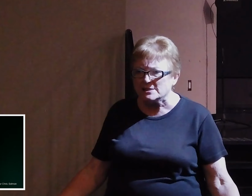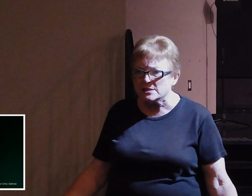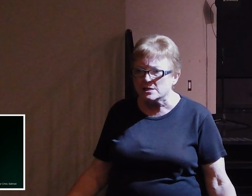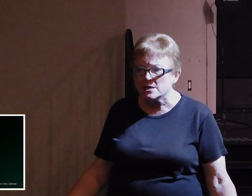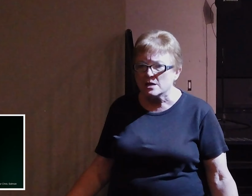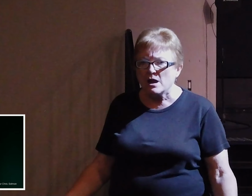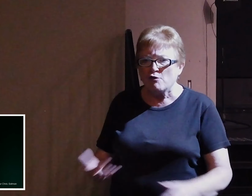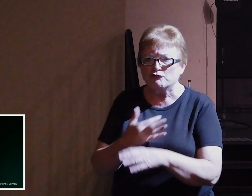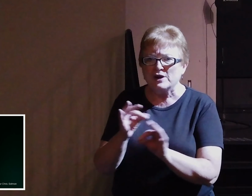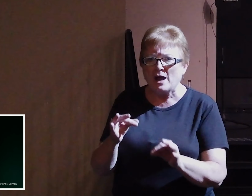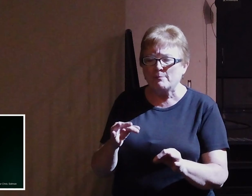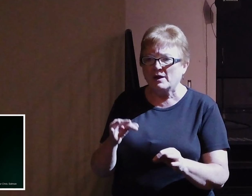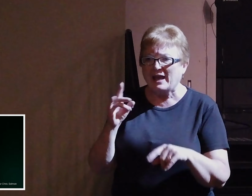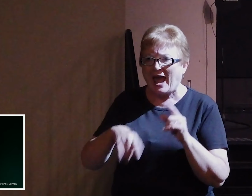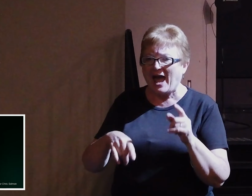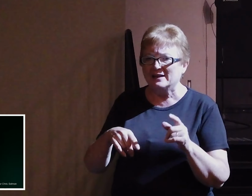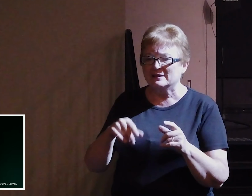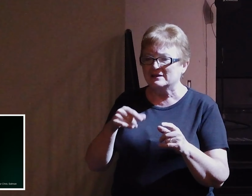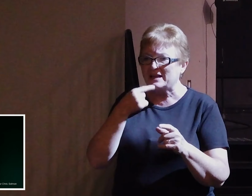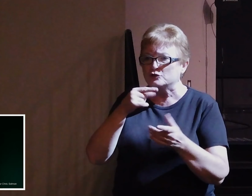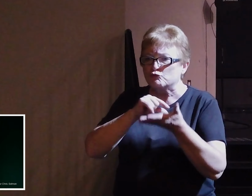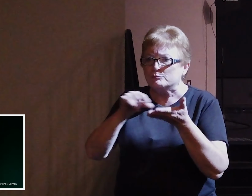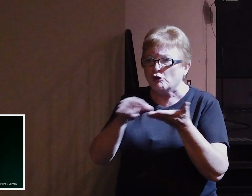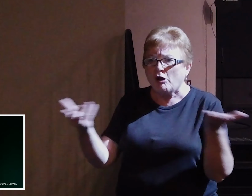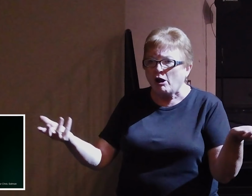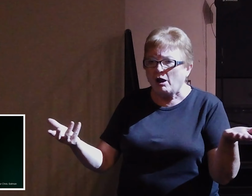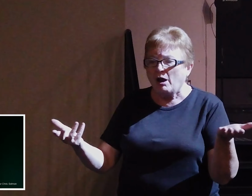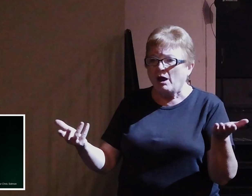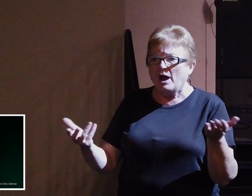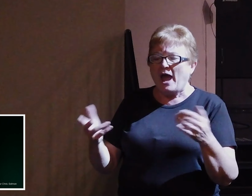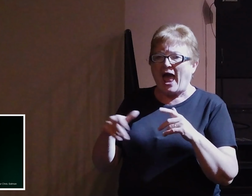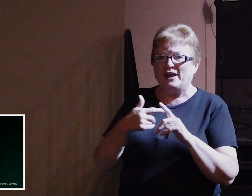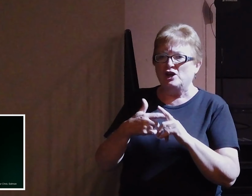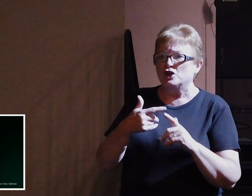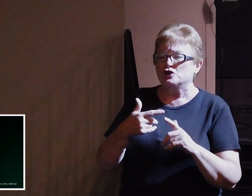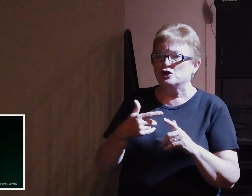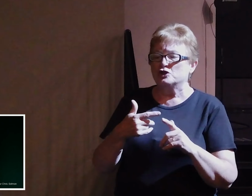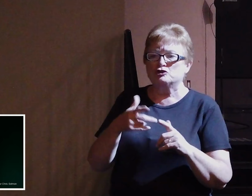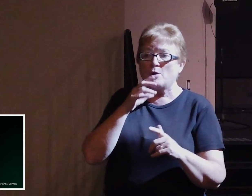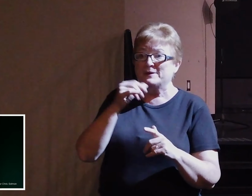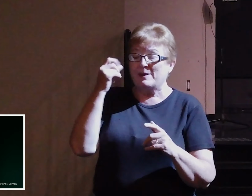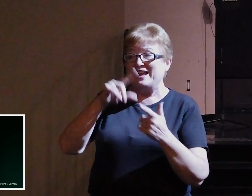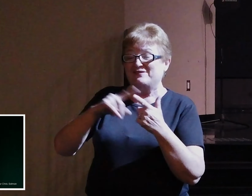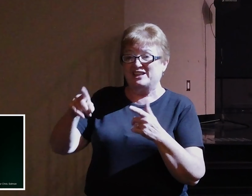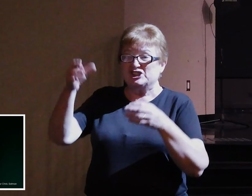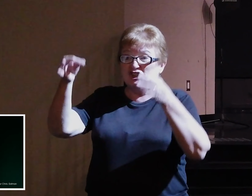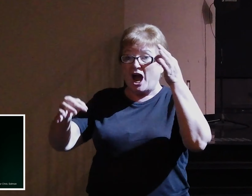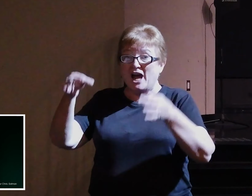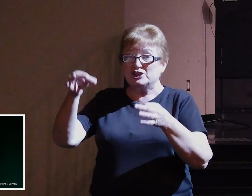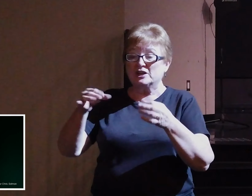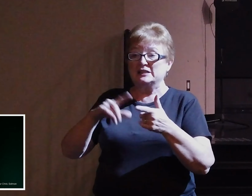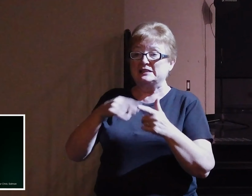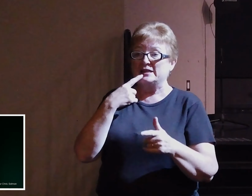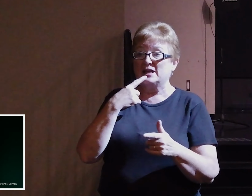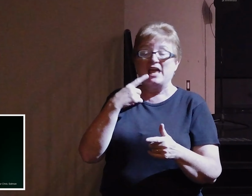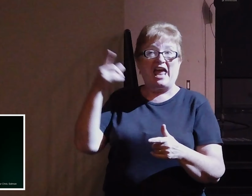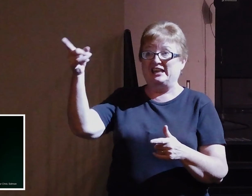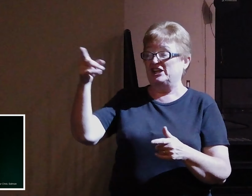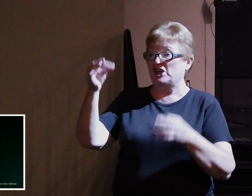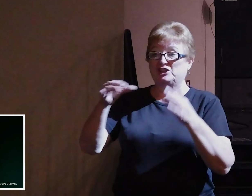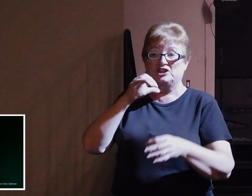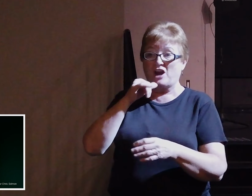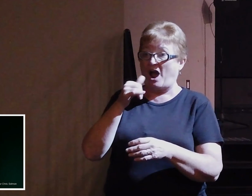the church of Jesus Christ, and don't be surprised if the judge rules unjustly